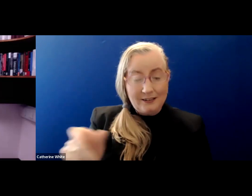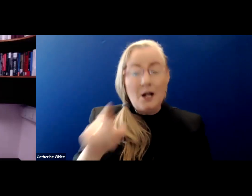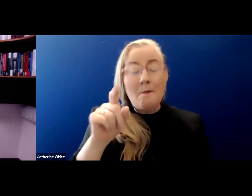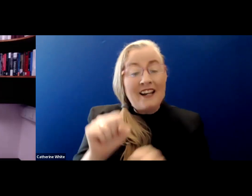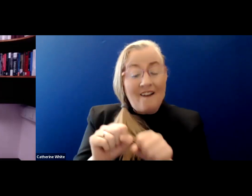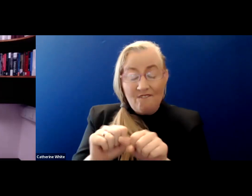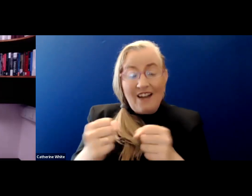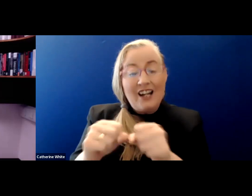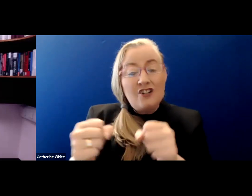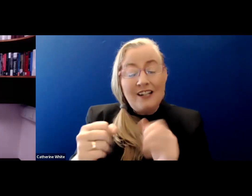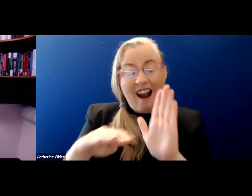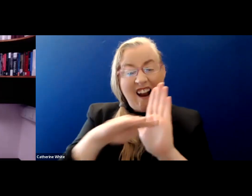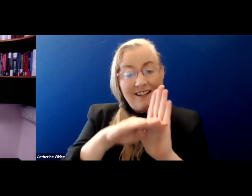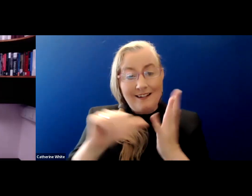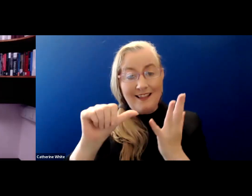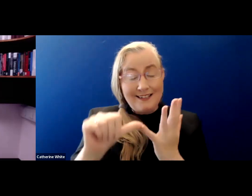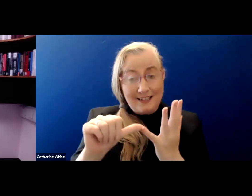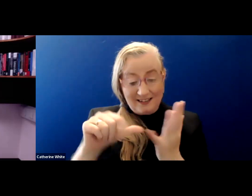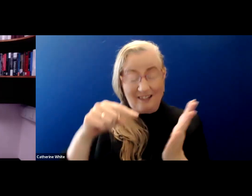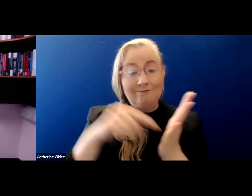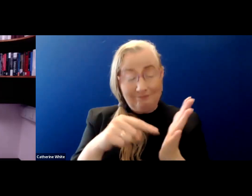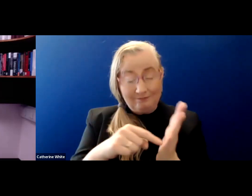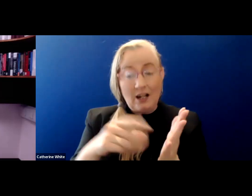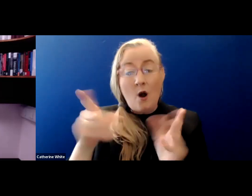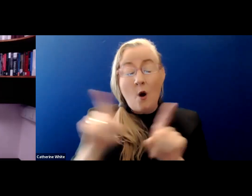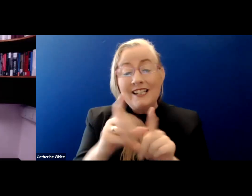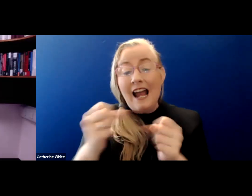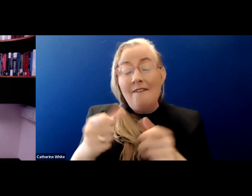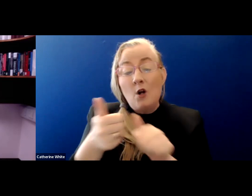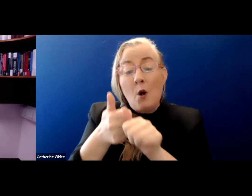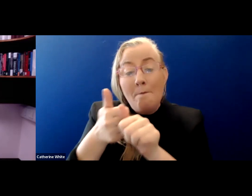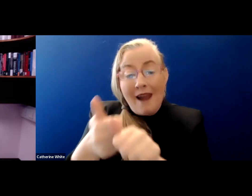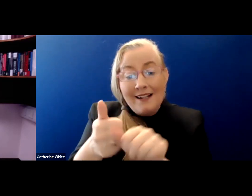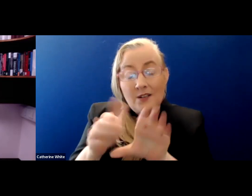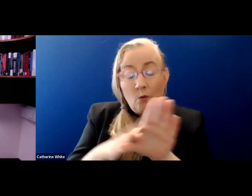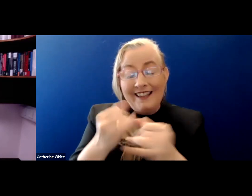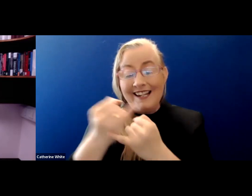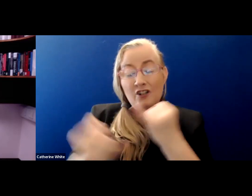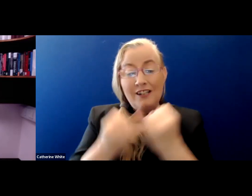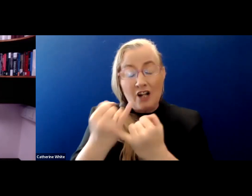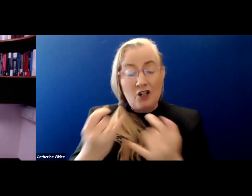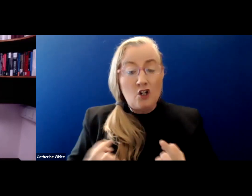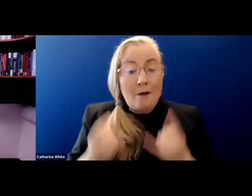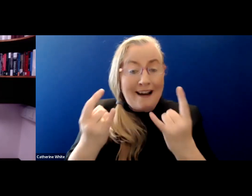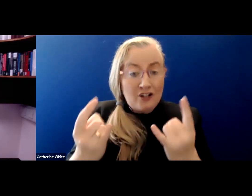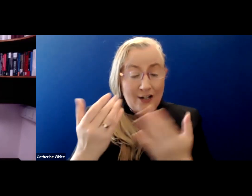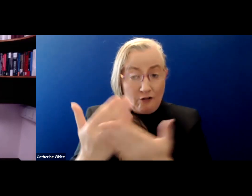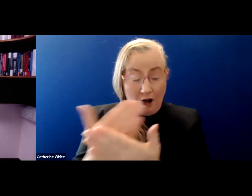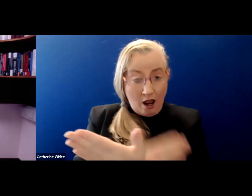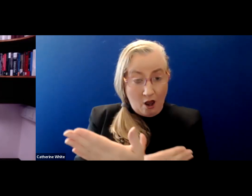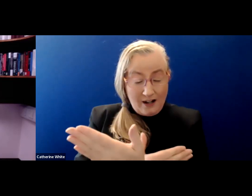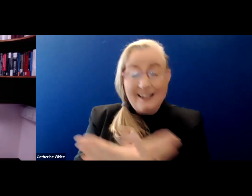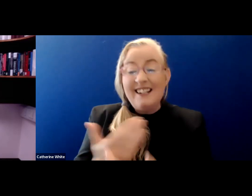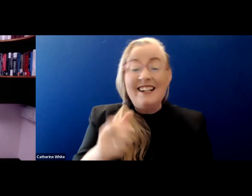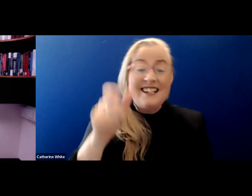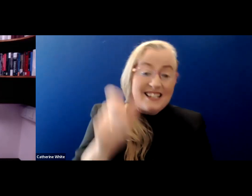of Article 6 may seemingly arise where there is also compliance with international humanitarian law. And might that include both